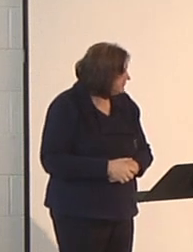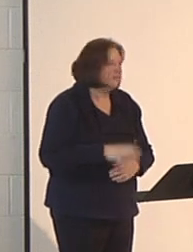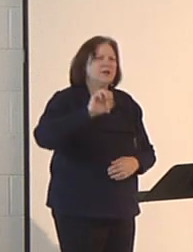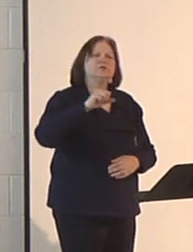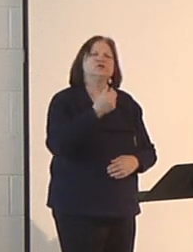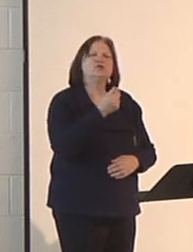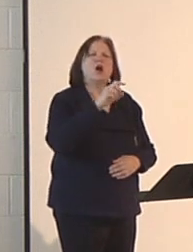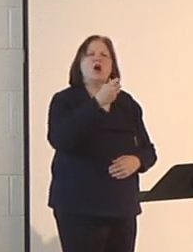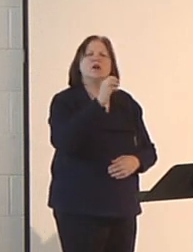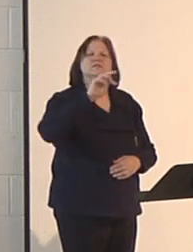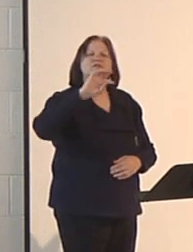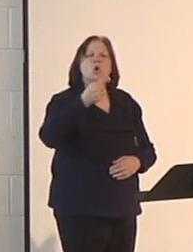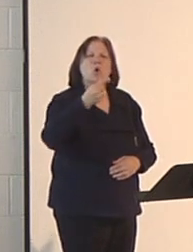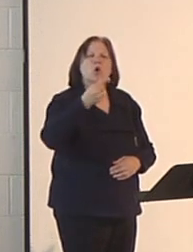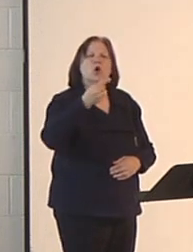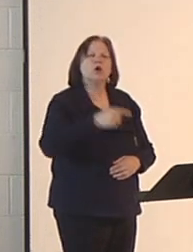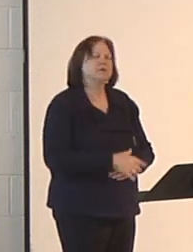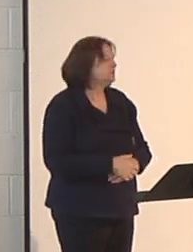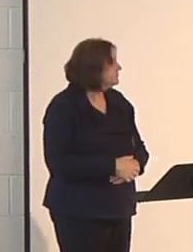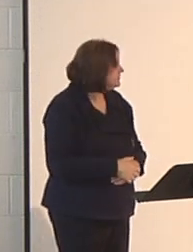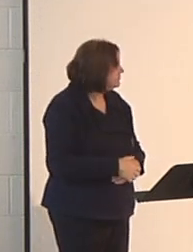Sha Xiong.